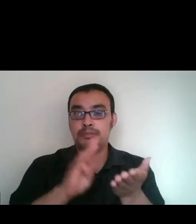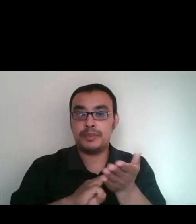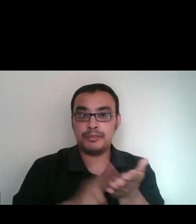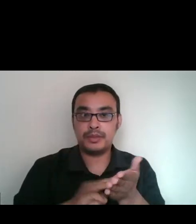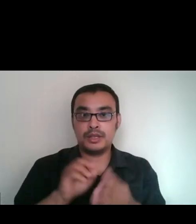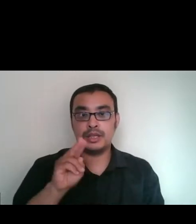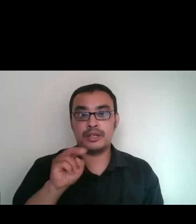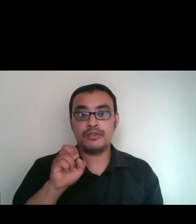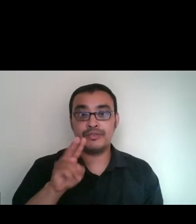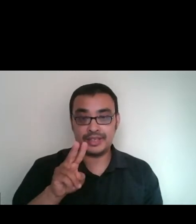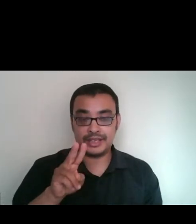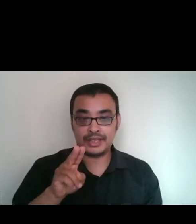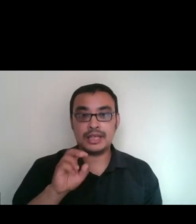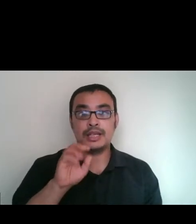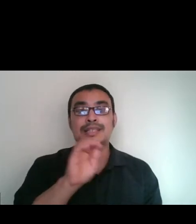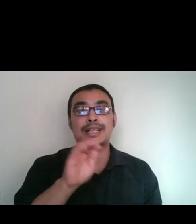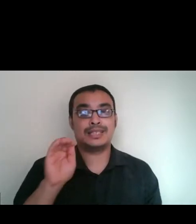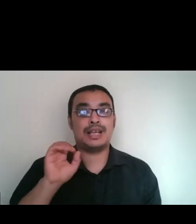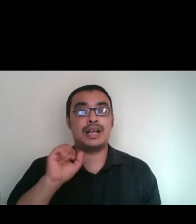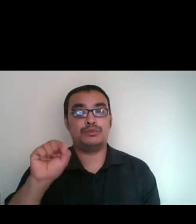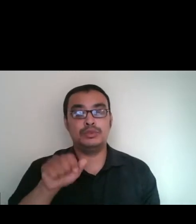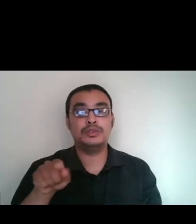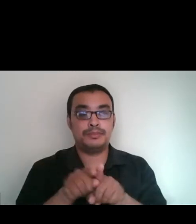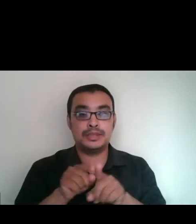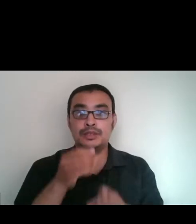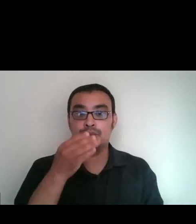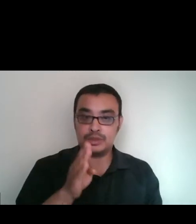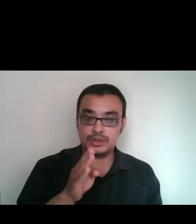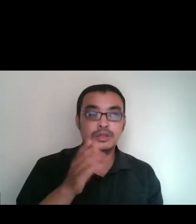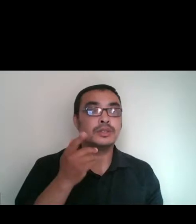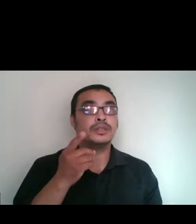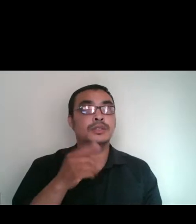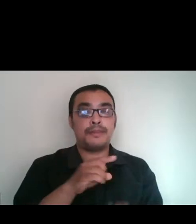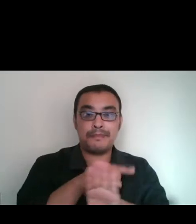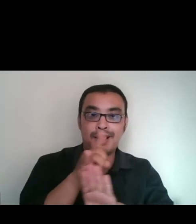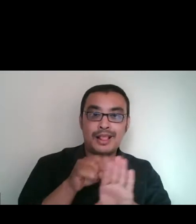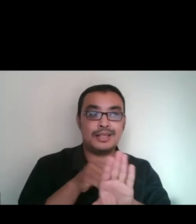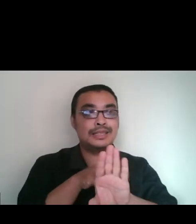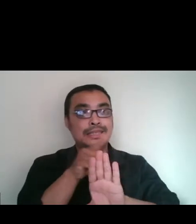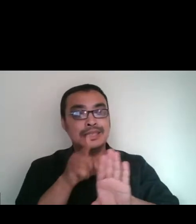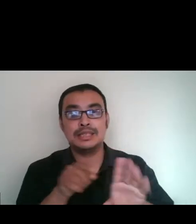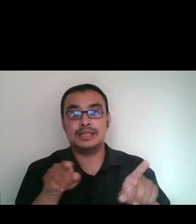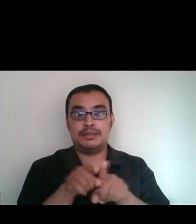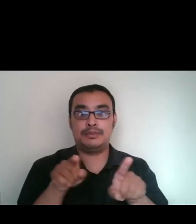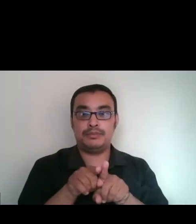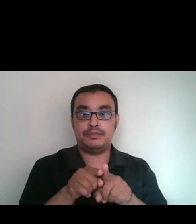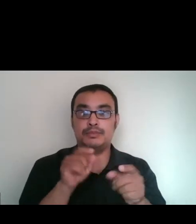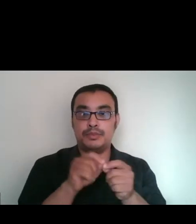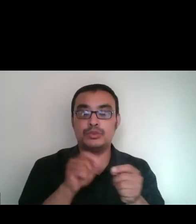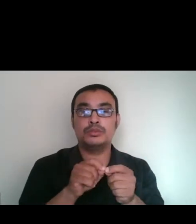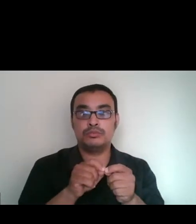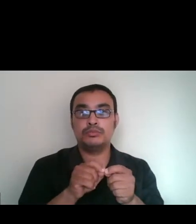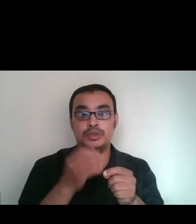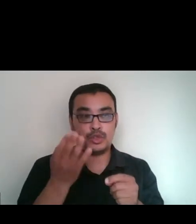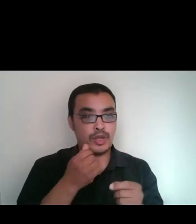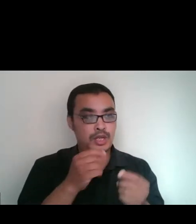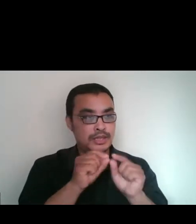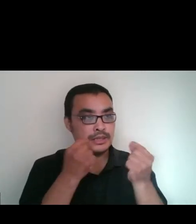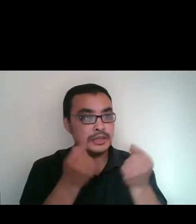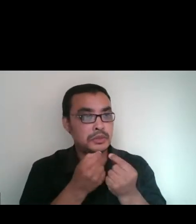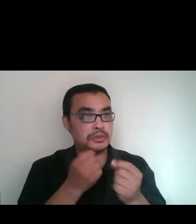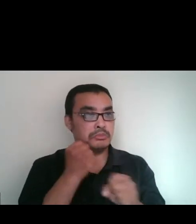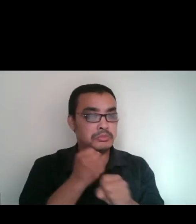will start work on our detailed engagement plan and strategy that we set new areas of work